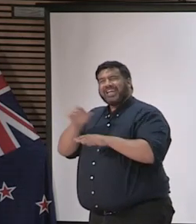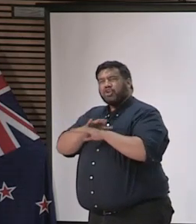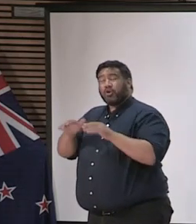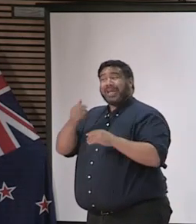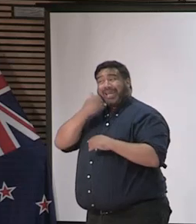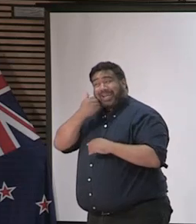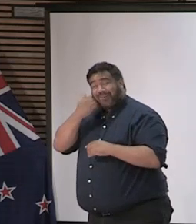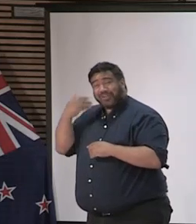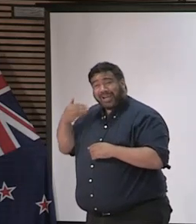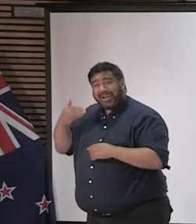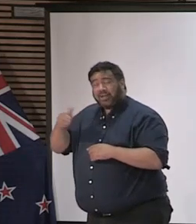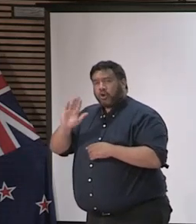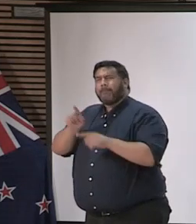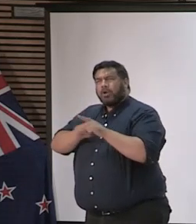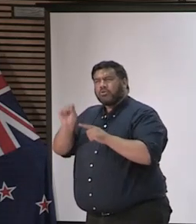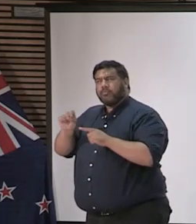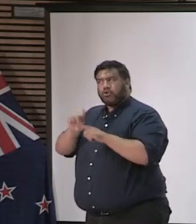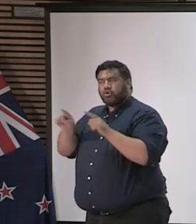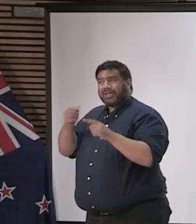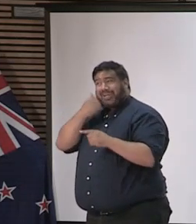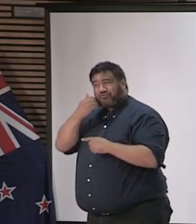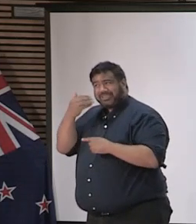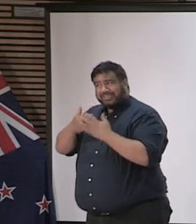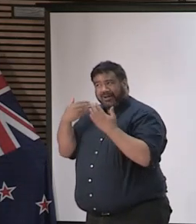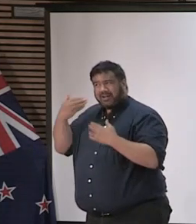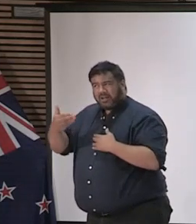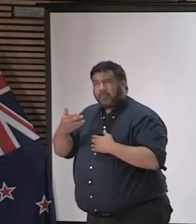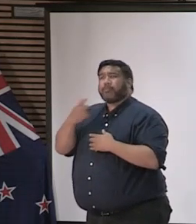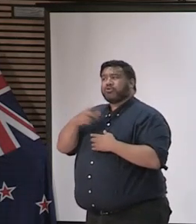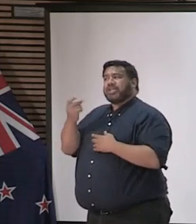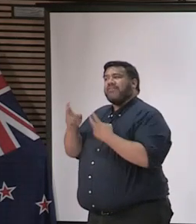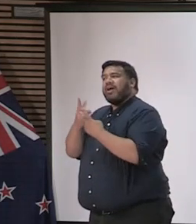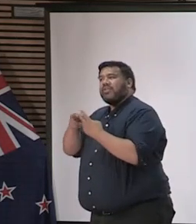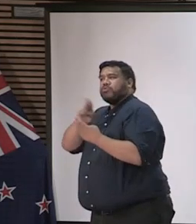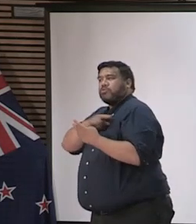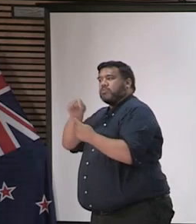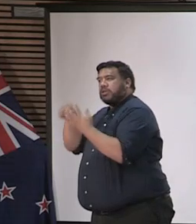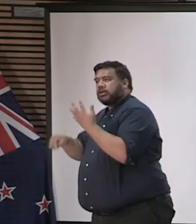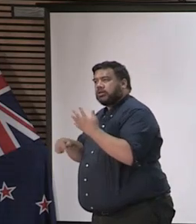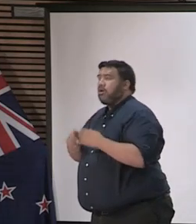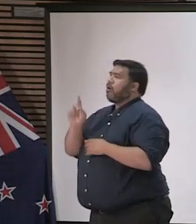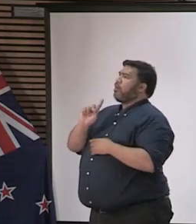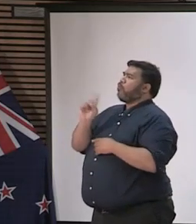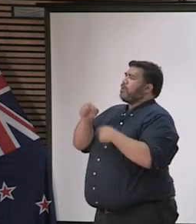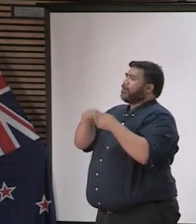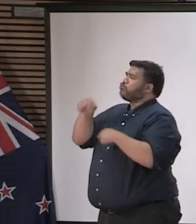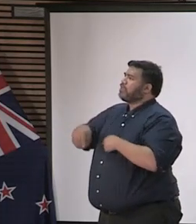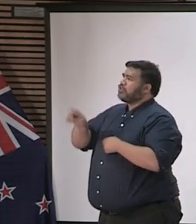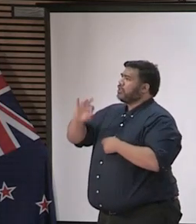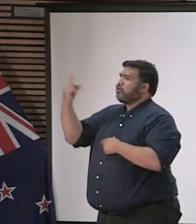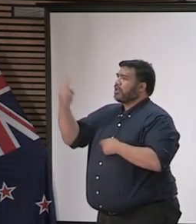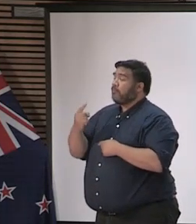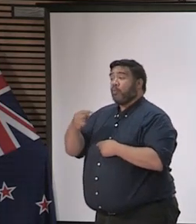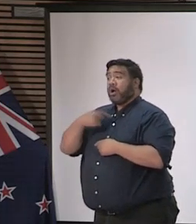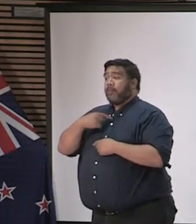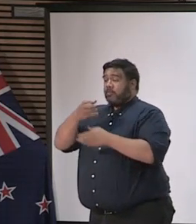since this started. From time to time, there are other things that she also needs to attend to. So I'm here today in her